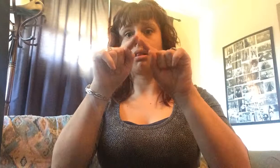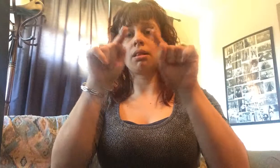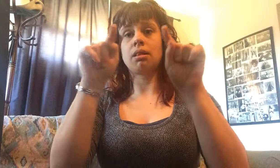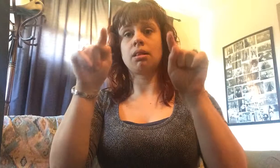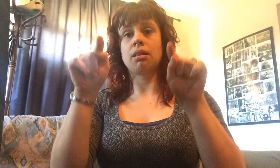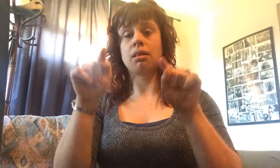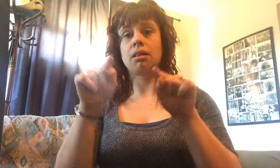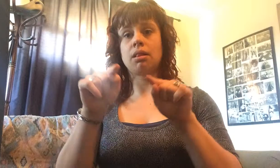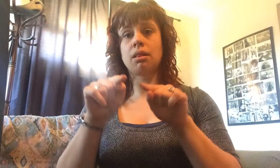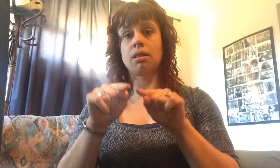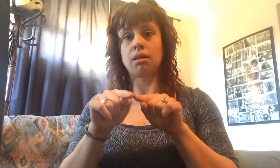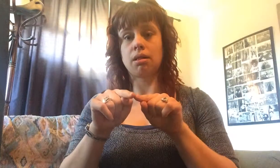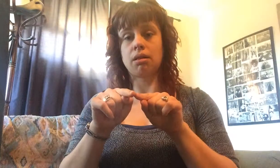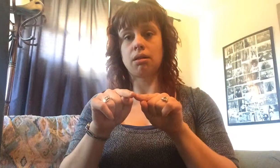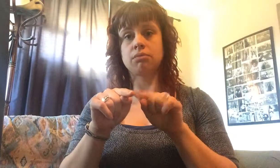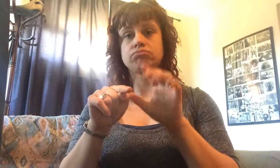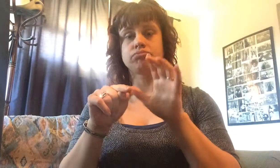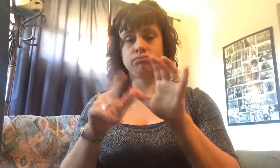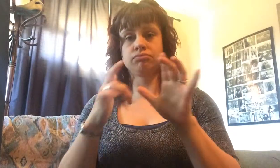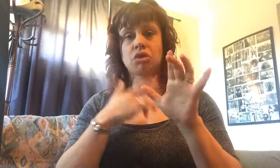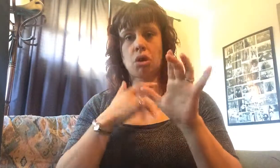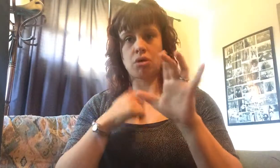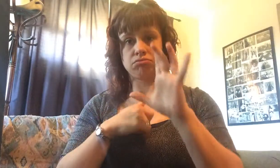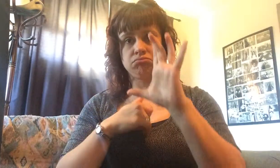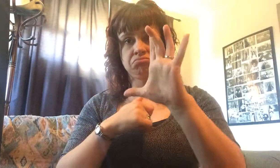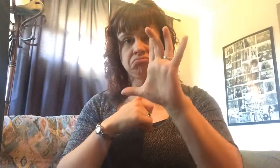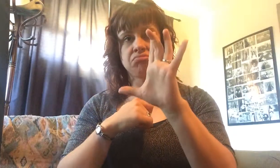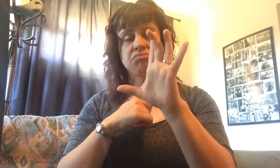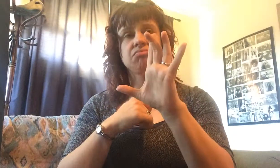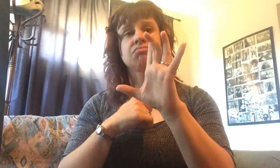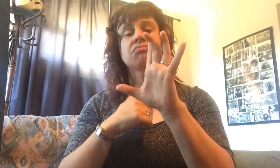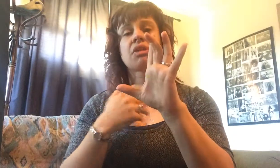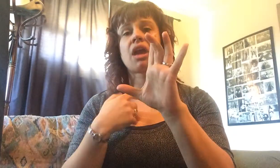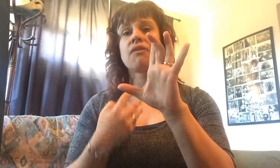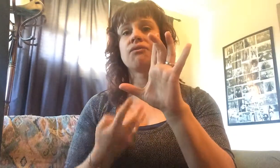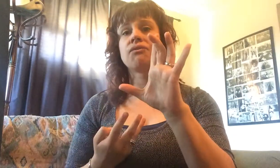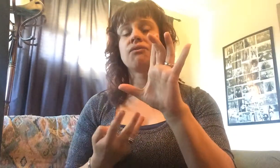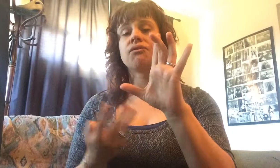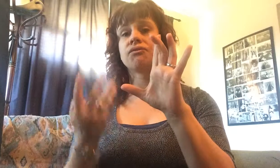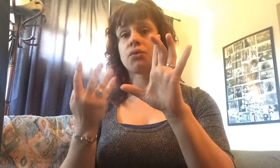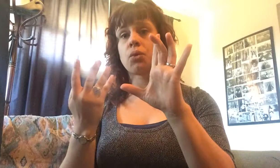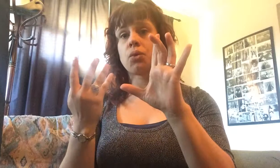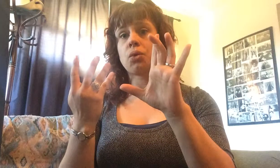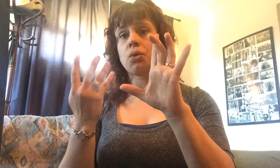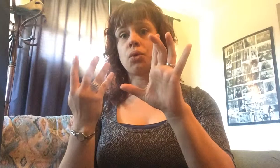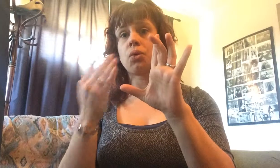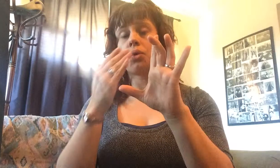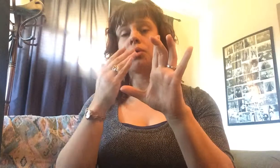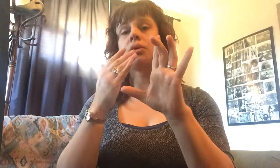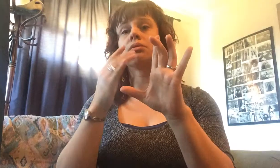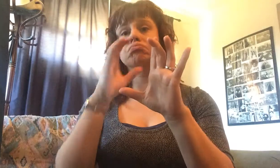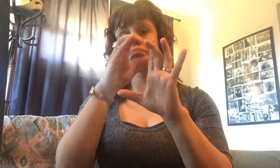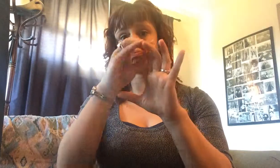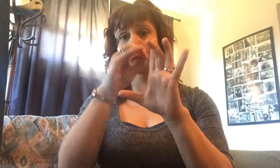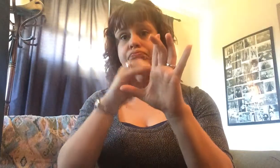chambers. Number two chambers, they are going to represent the oracles. And the lower two chambers, they are